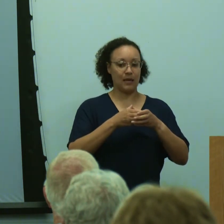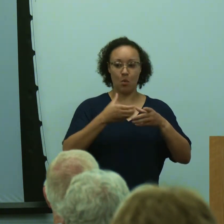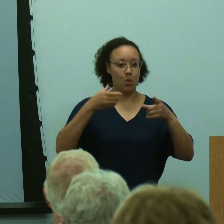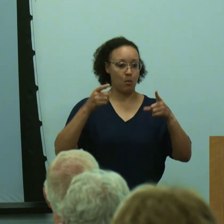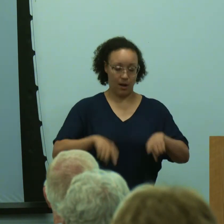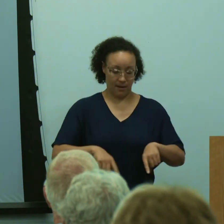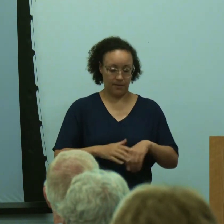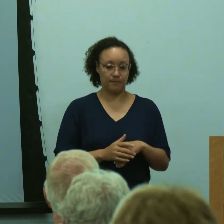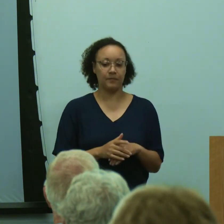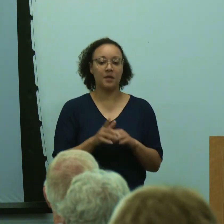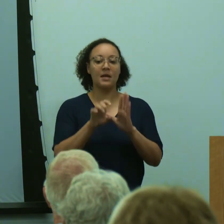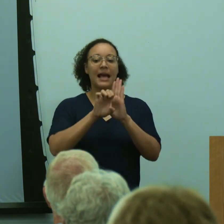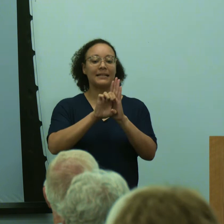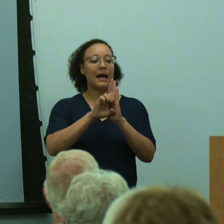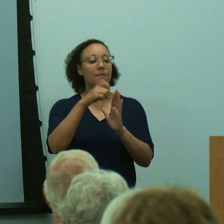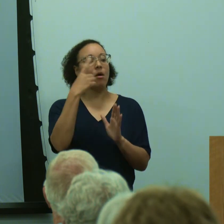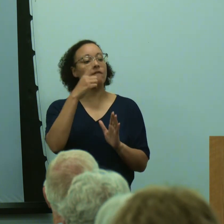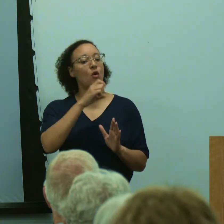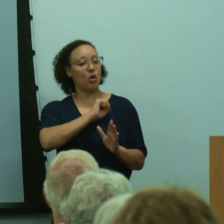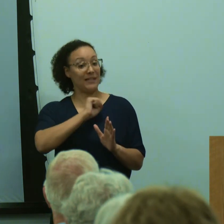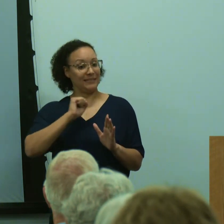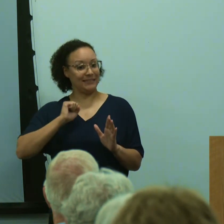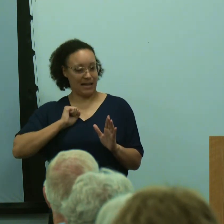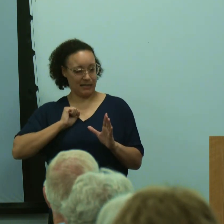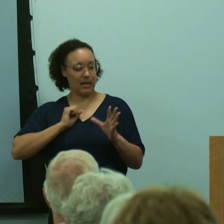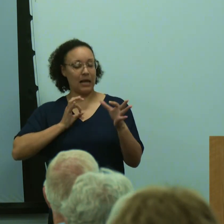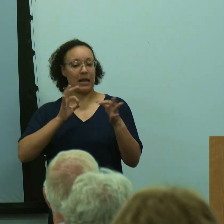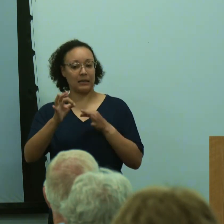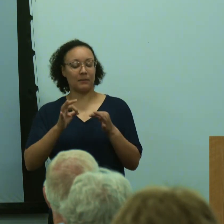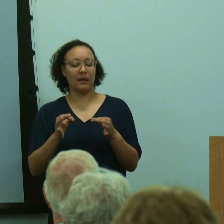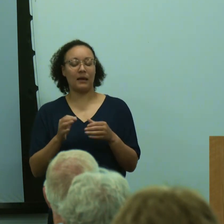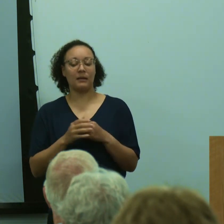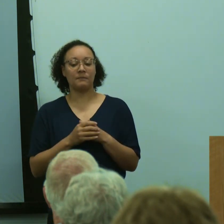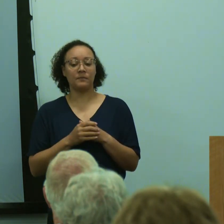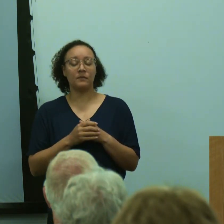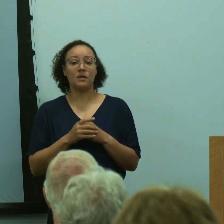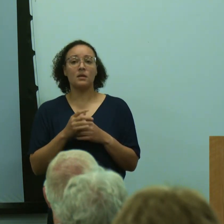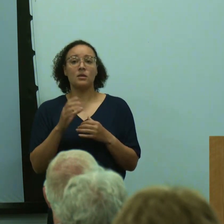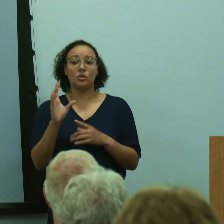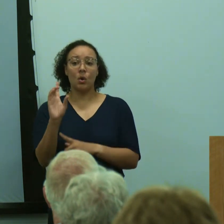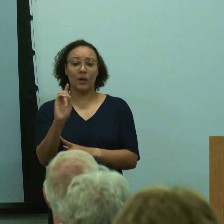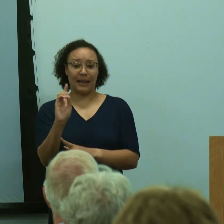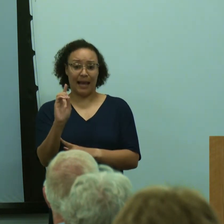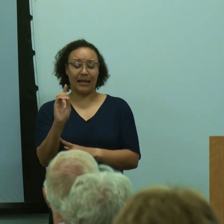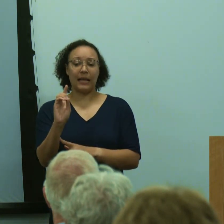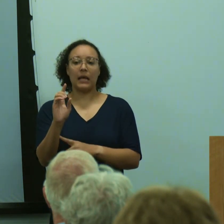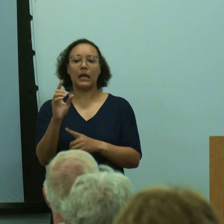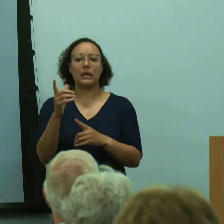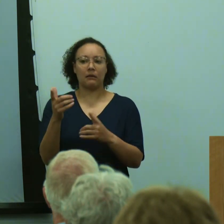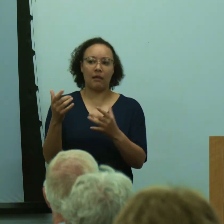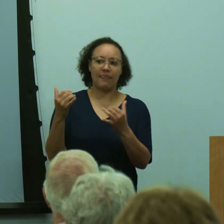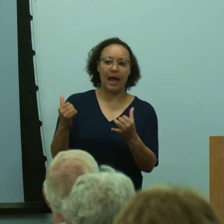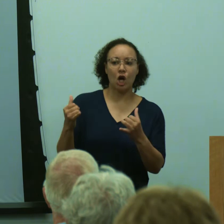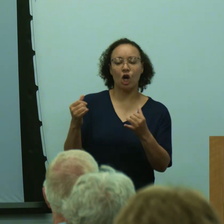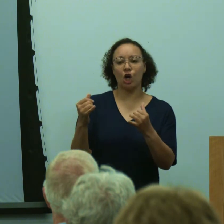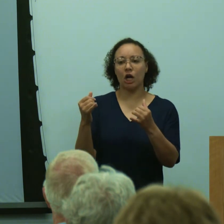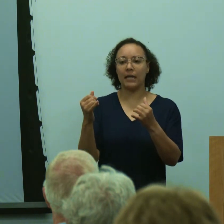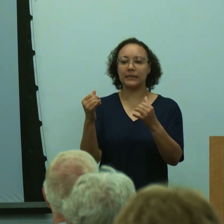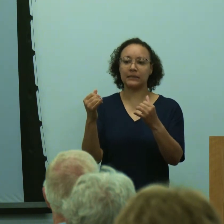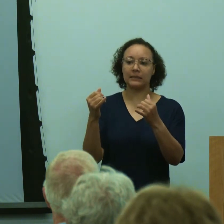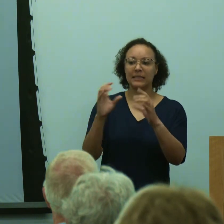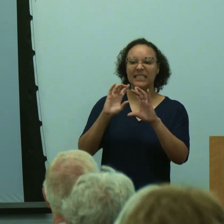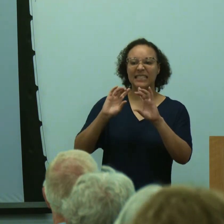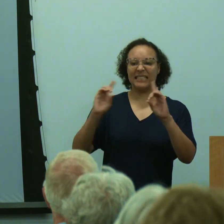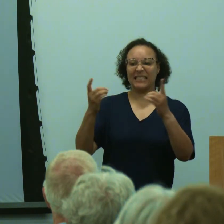example for the Senate. Thinking about how Dayton is now redistricted, right? How we are now a part